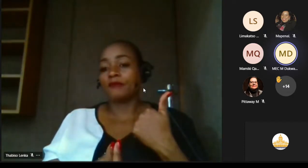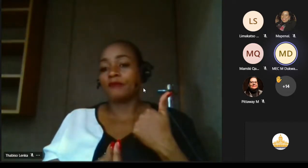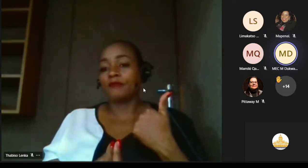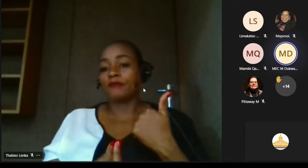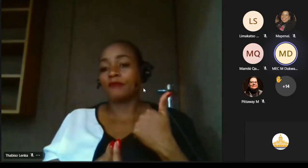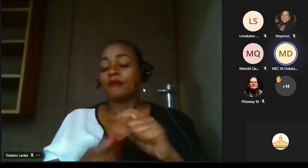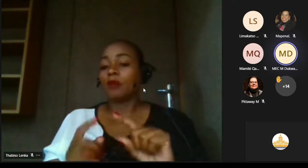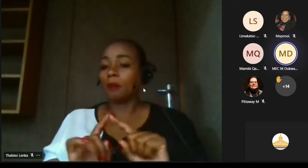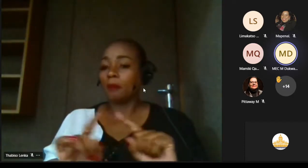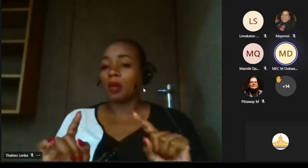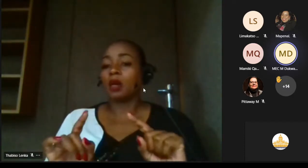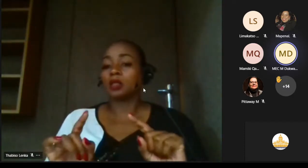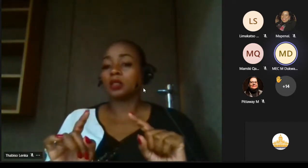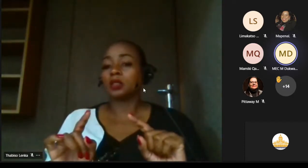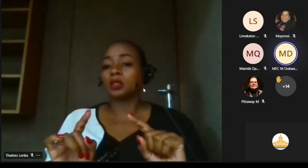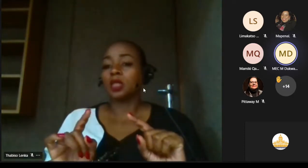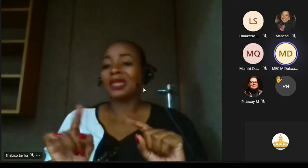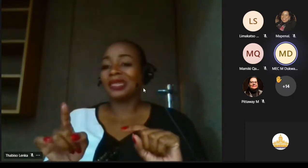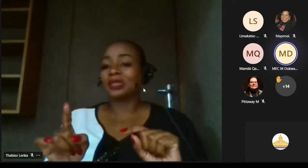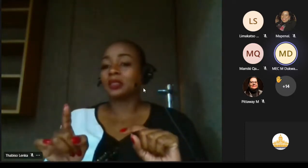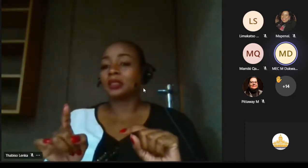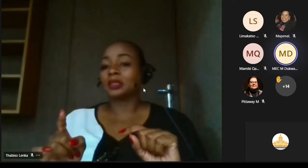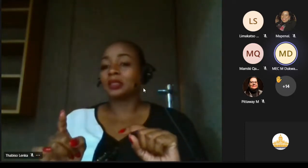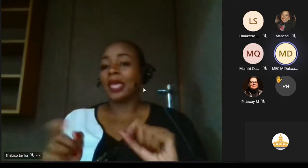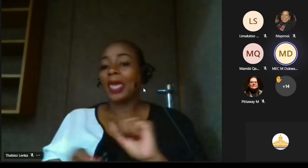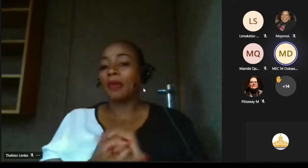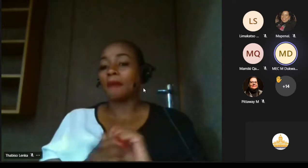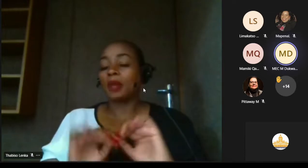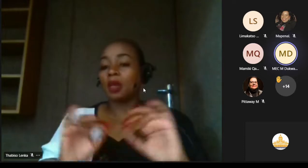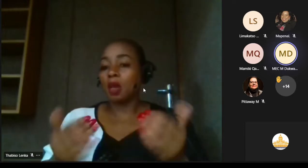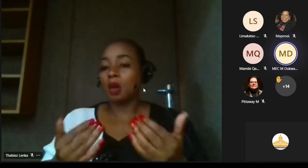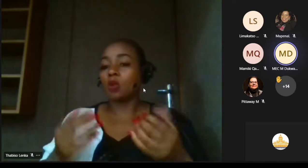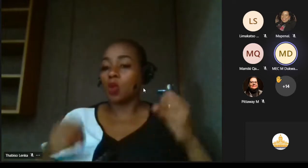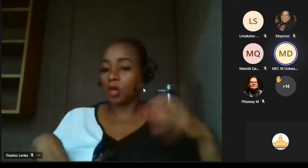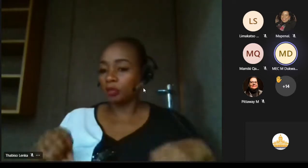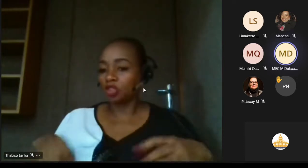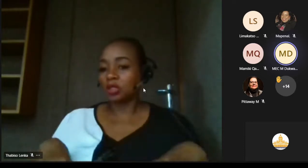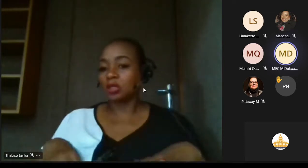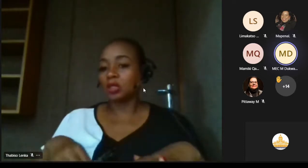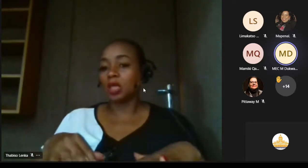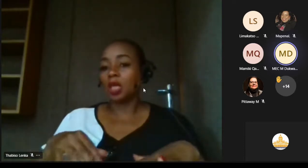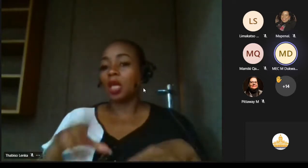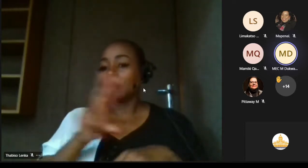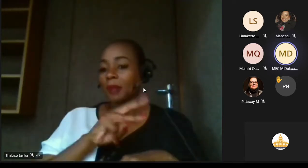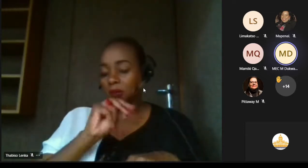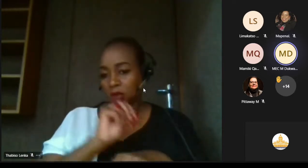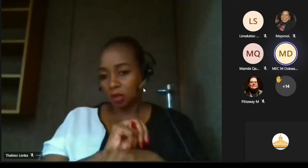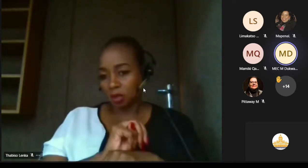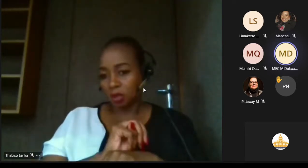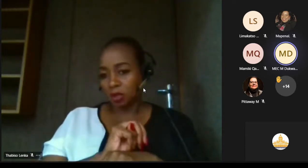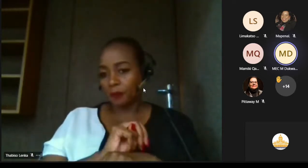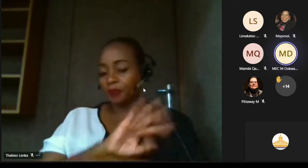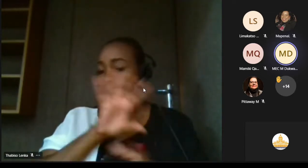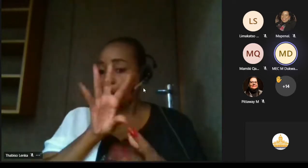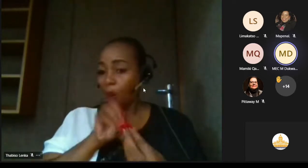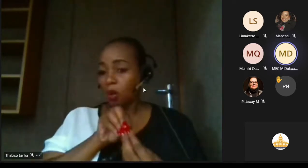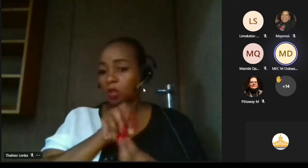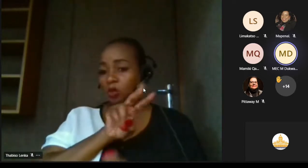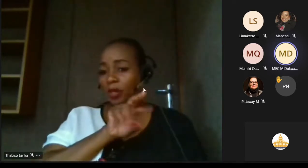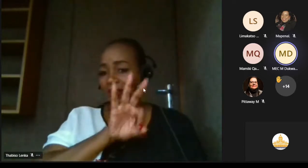prevalent instances of corruption in our municipalities. However, the 23 municipalities in the